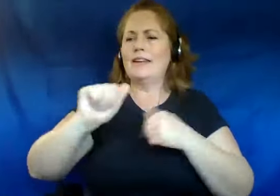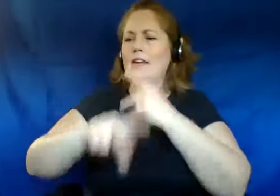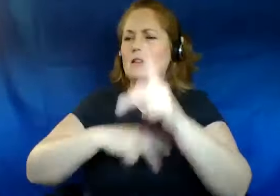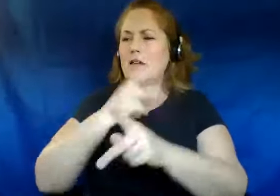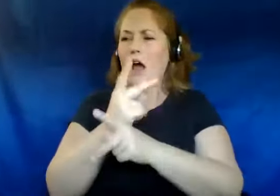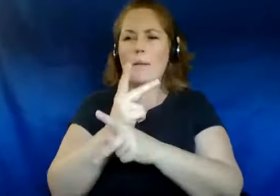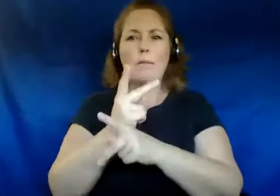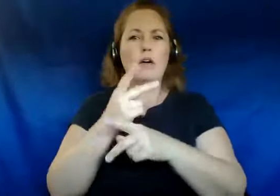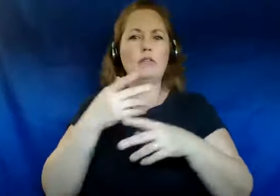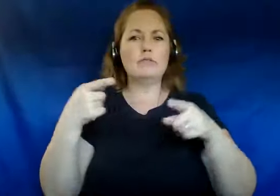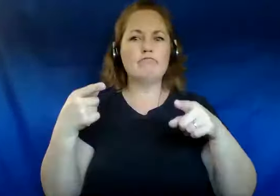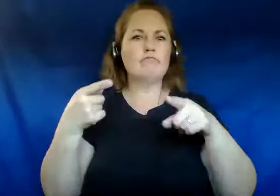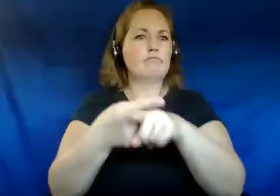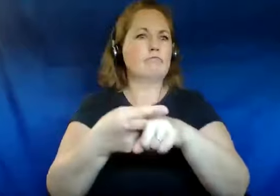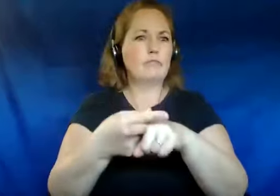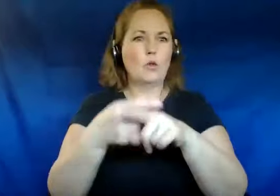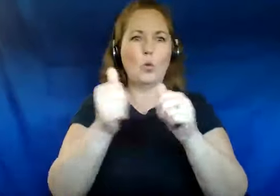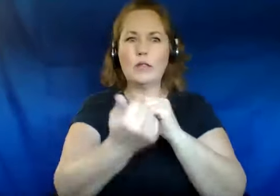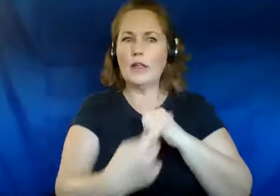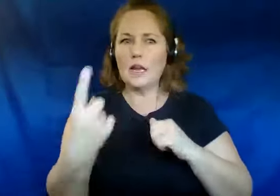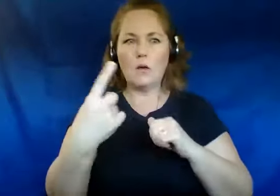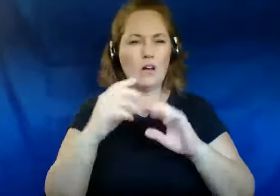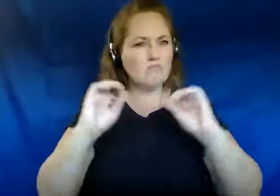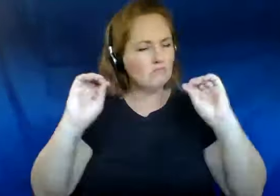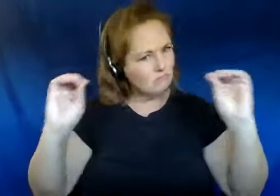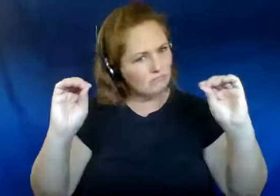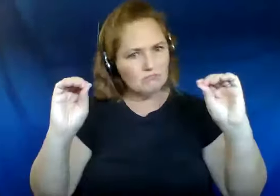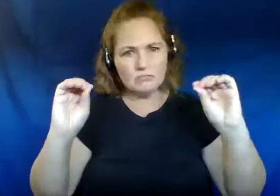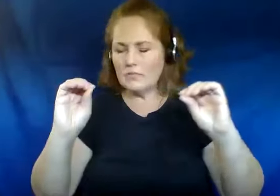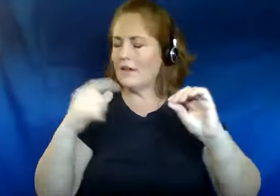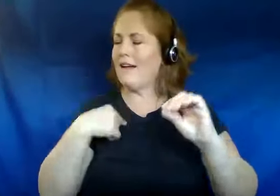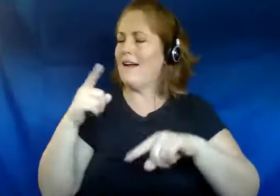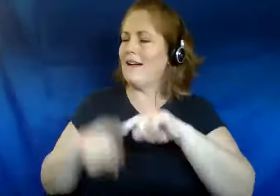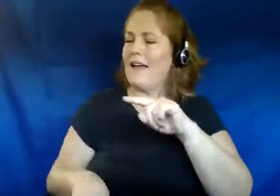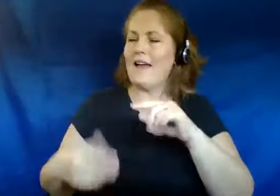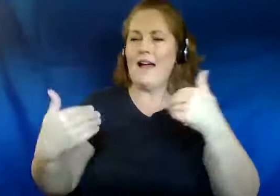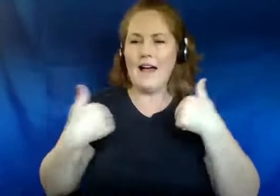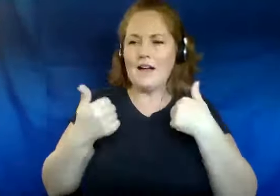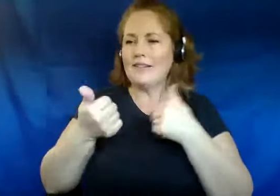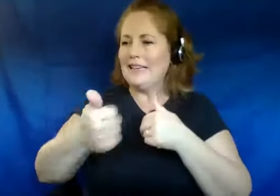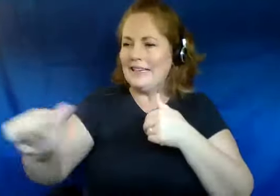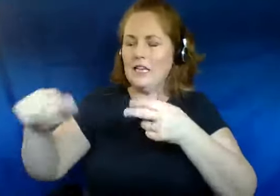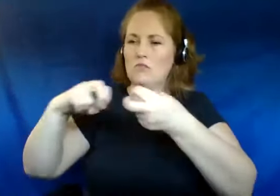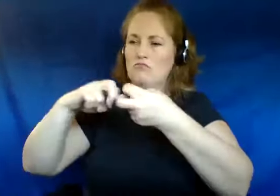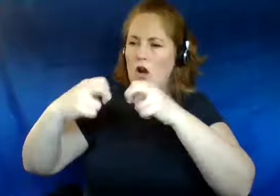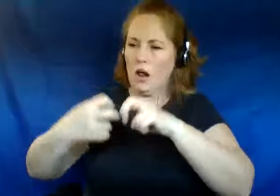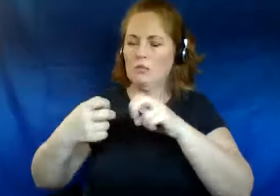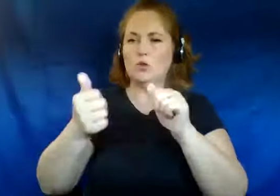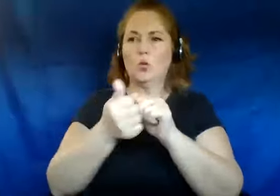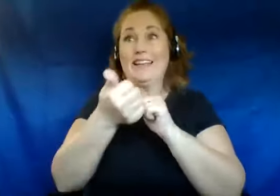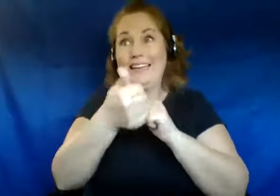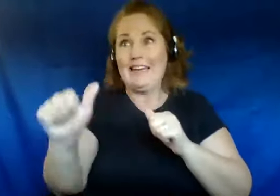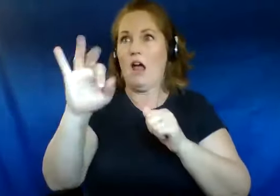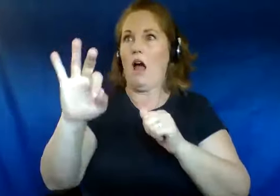conflict with anybody. I cannot have any problems with any of